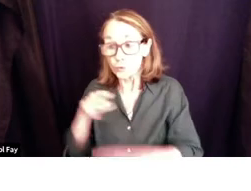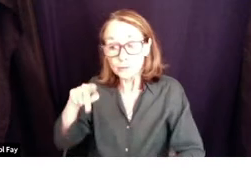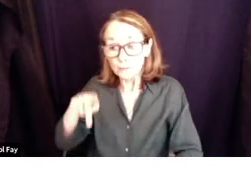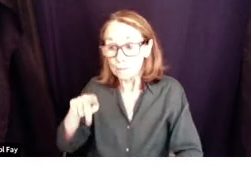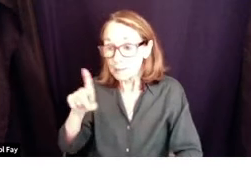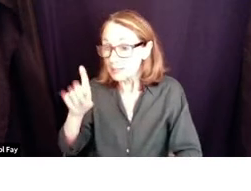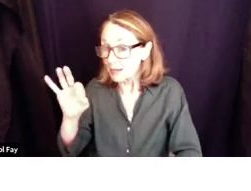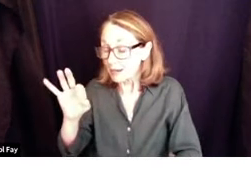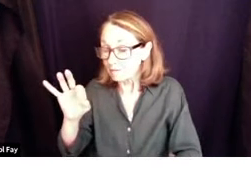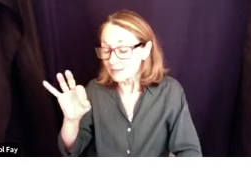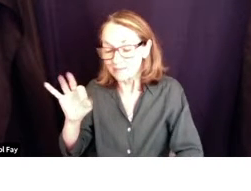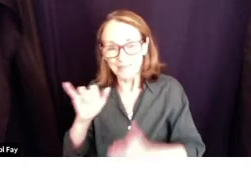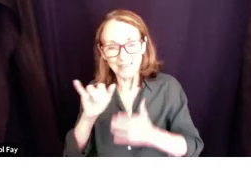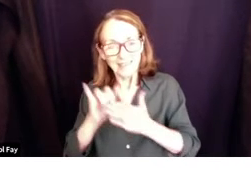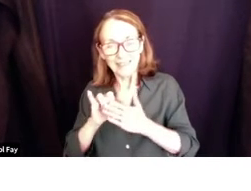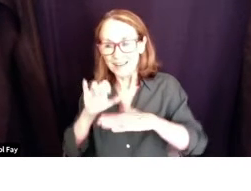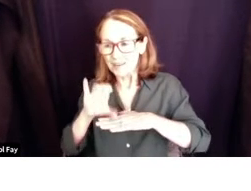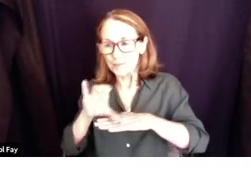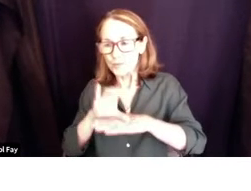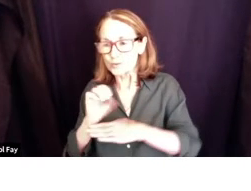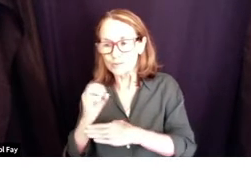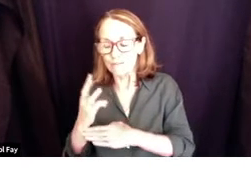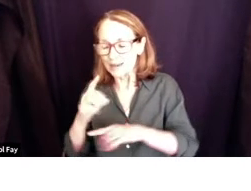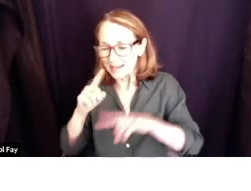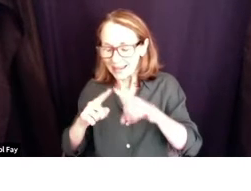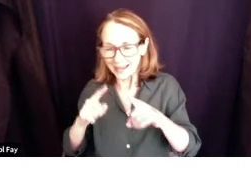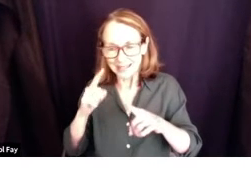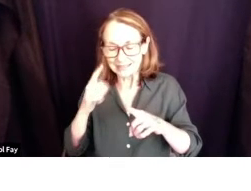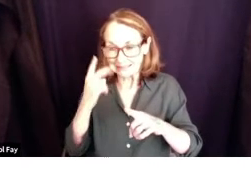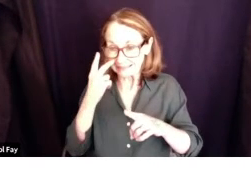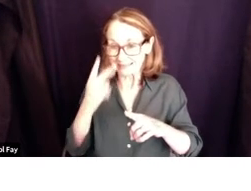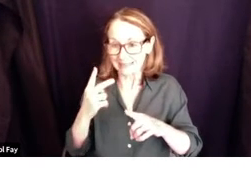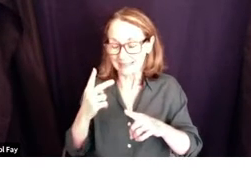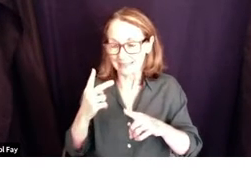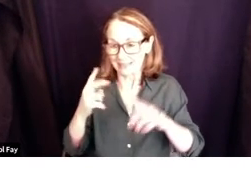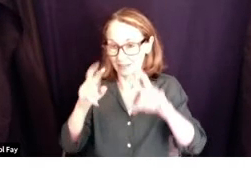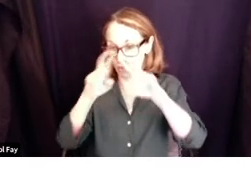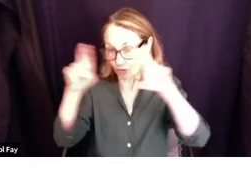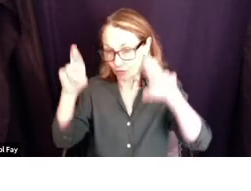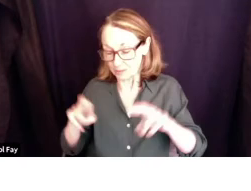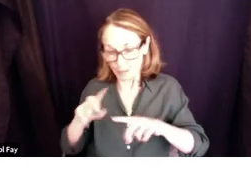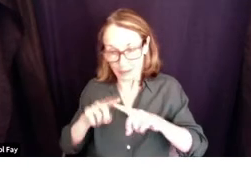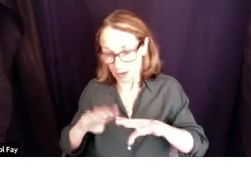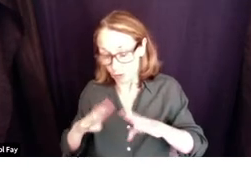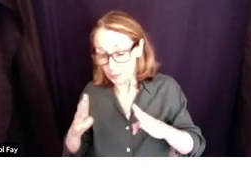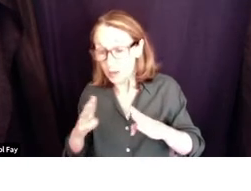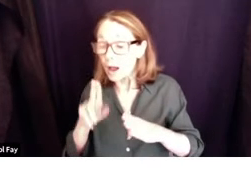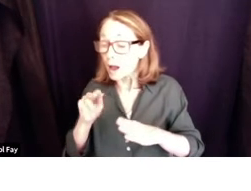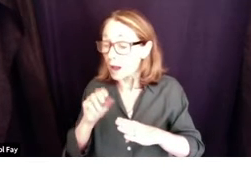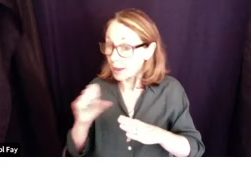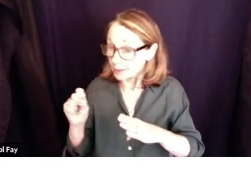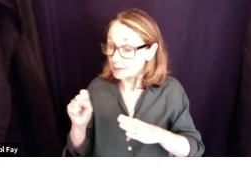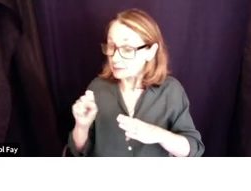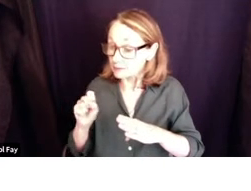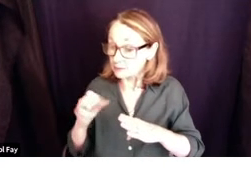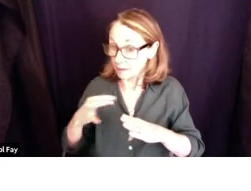not PDF, because the applicant tracking system can't scan your resume